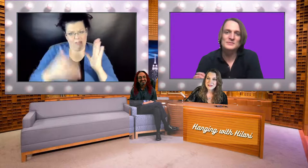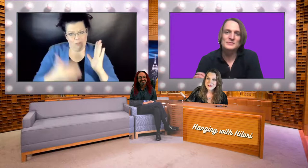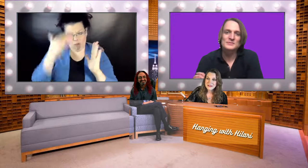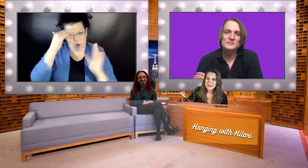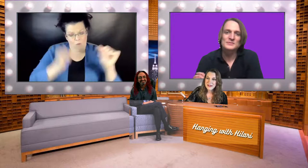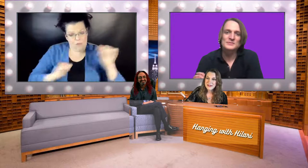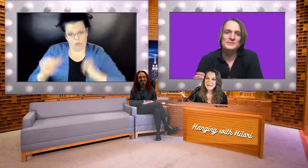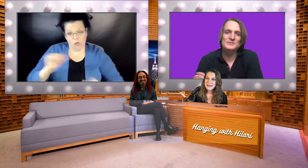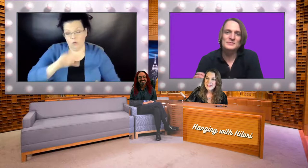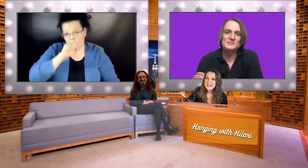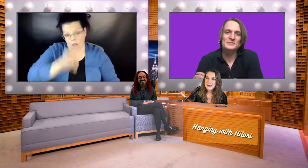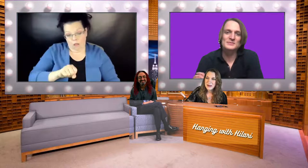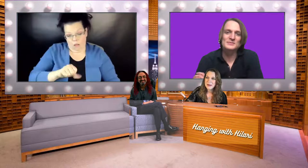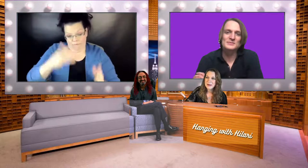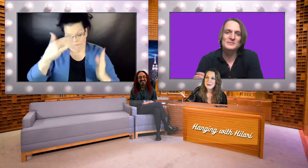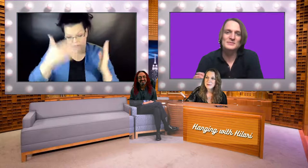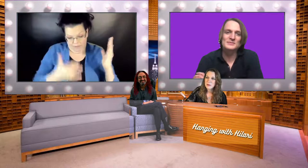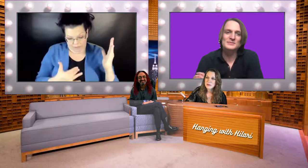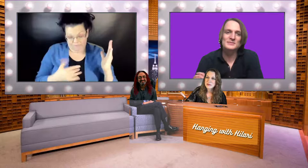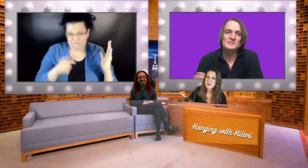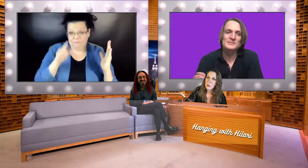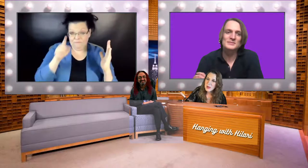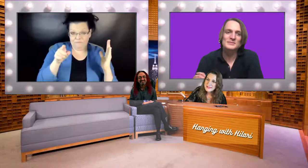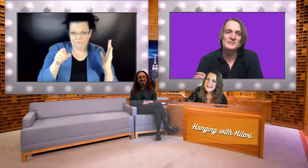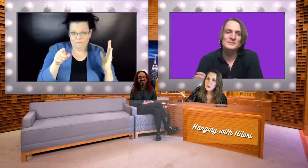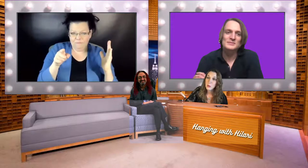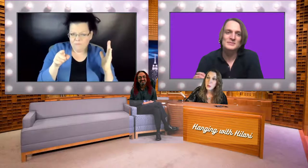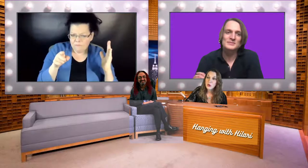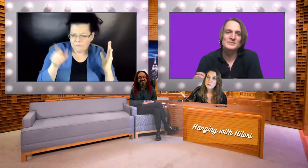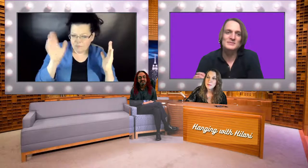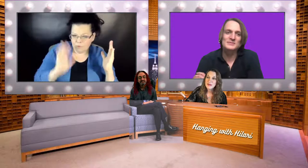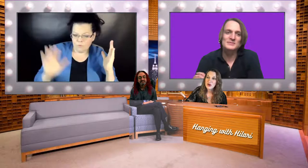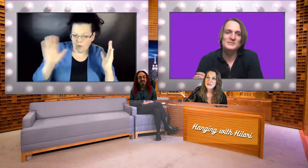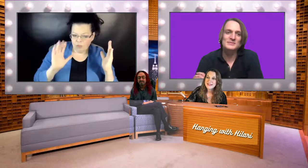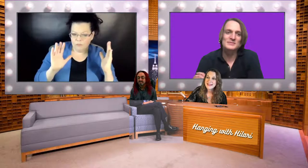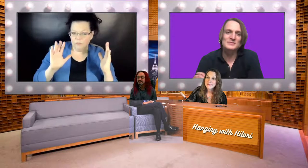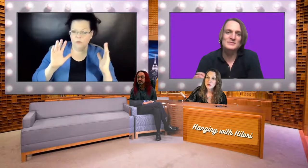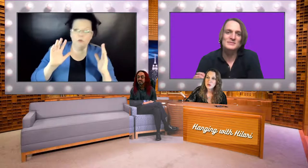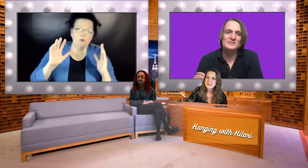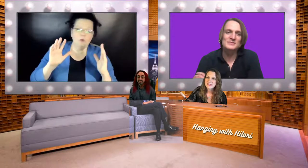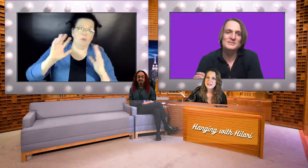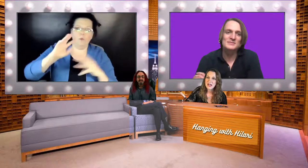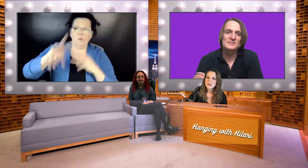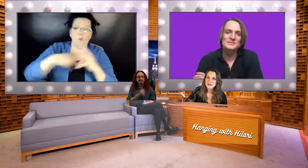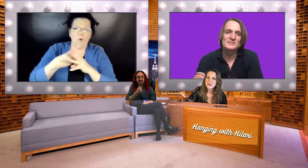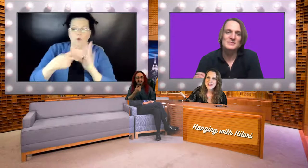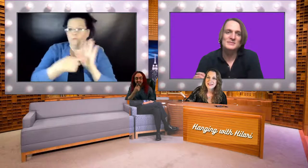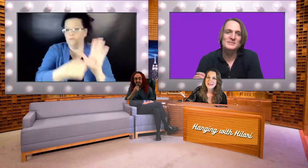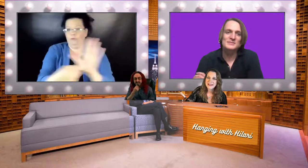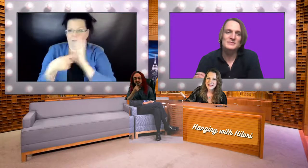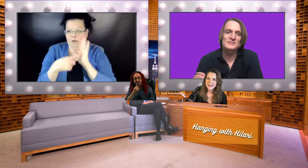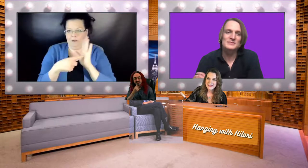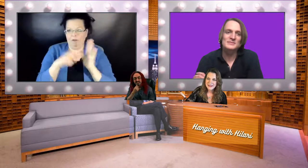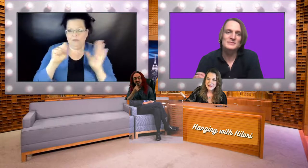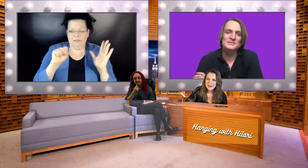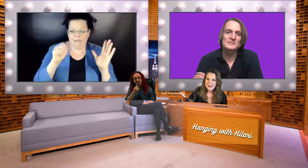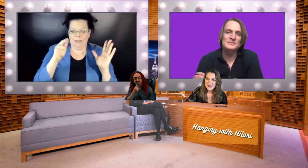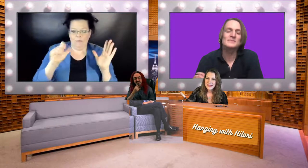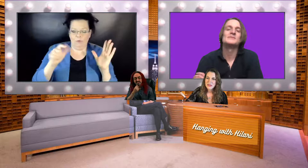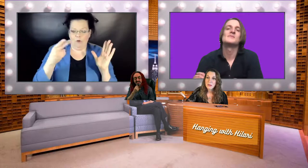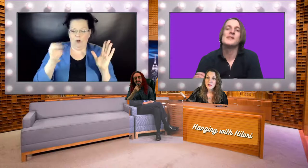going to love this. He was in the world premiere of Samuel D. Hunter's The